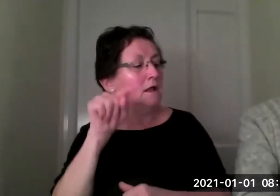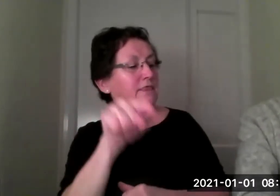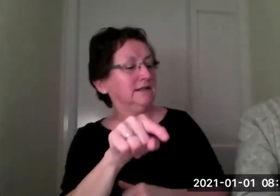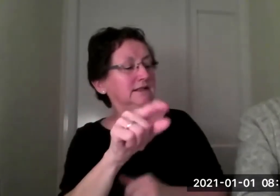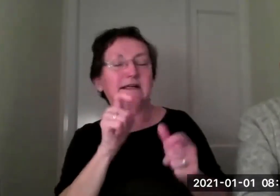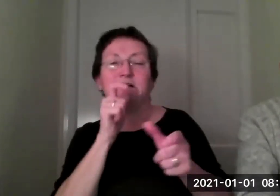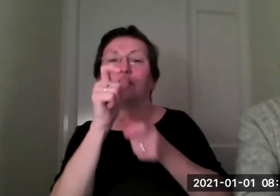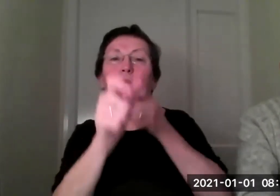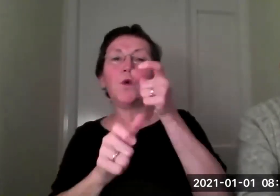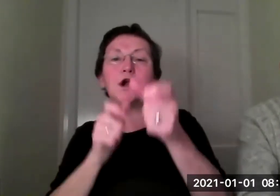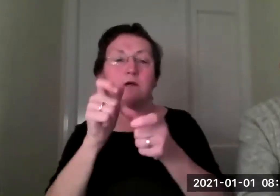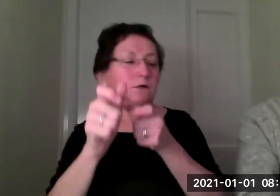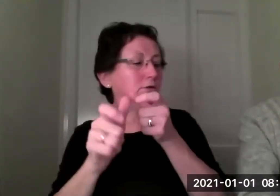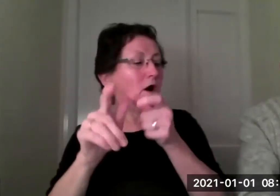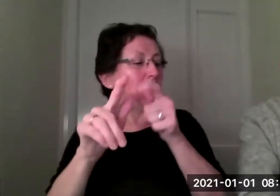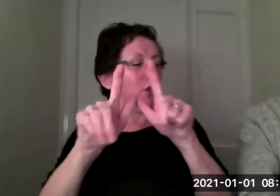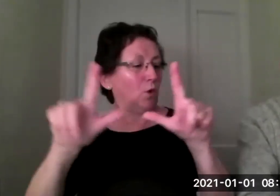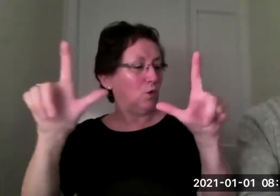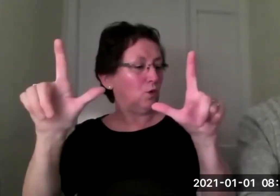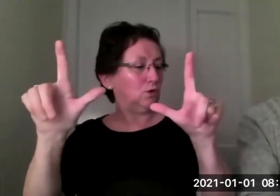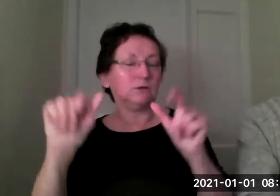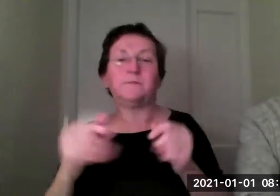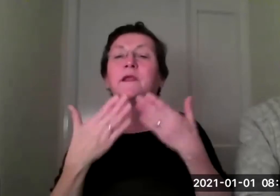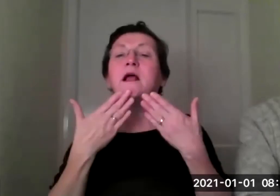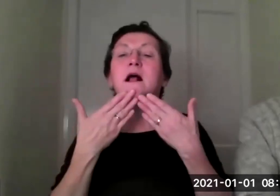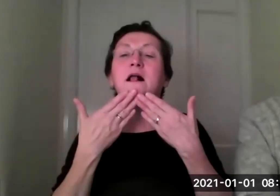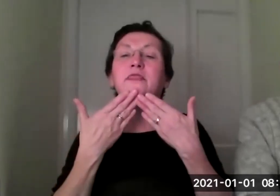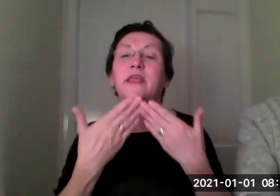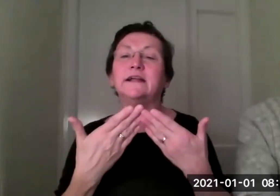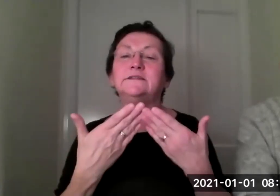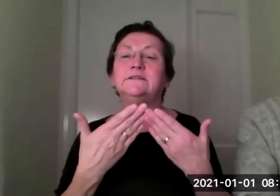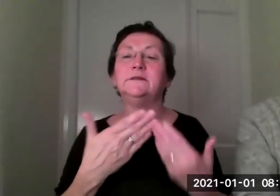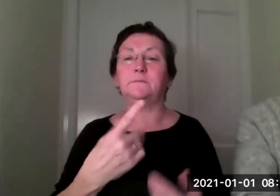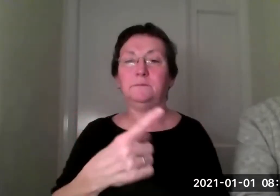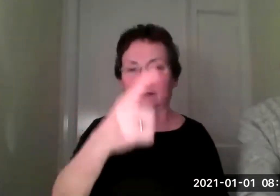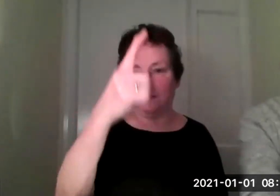This is the word of the Lord. Thanks be to God."